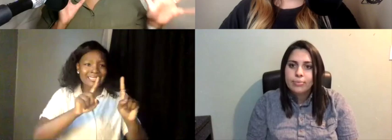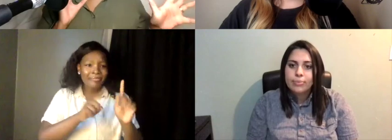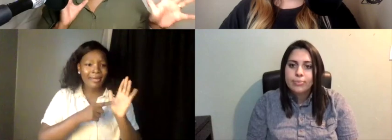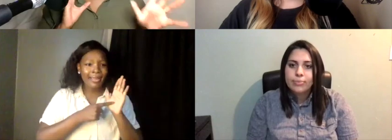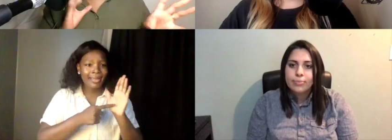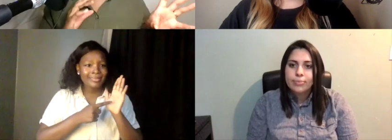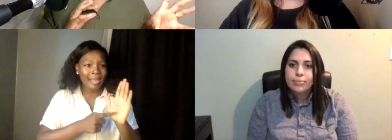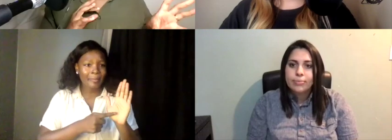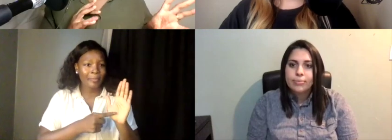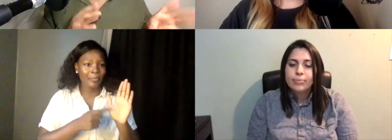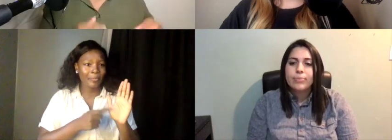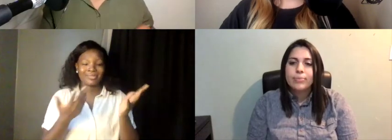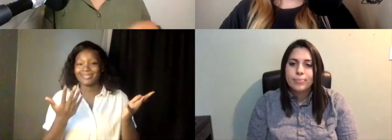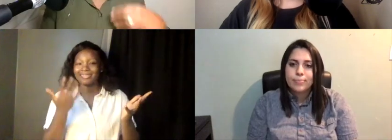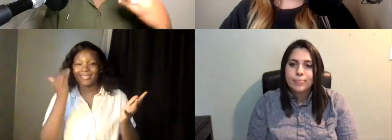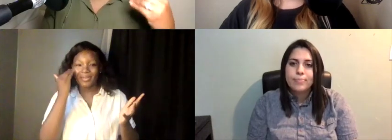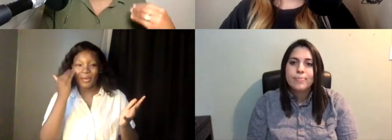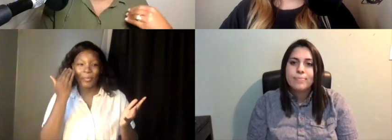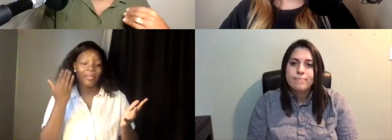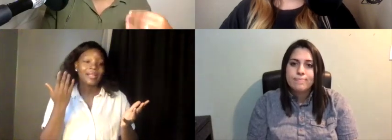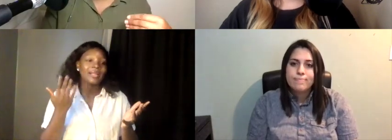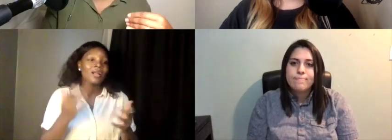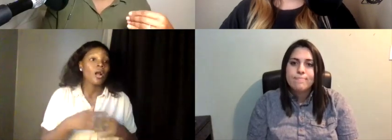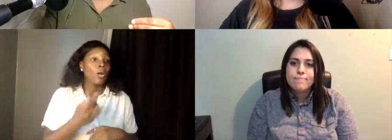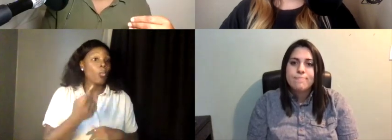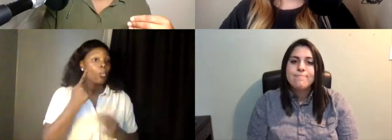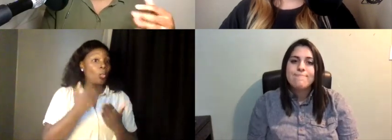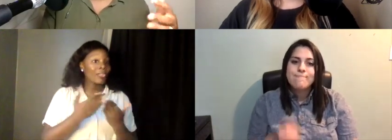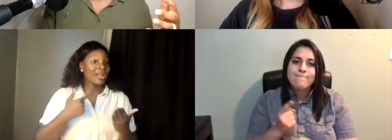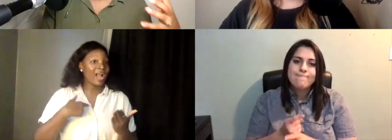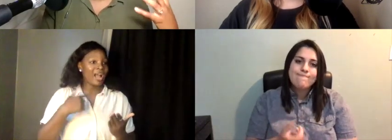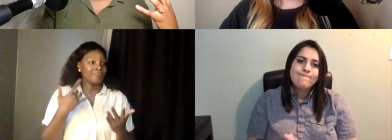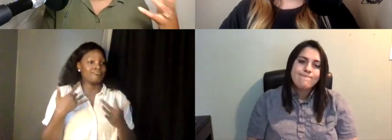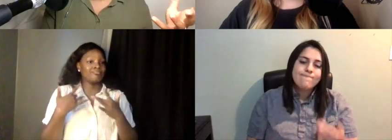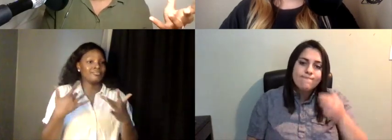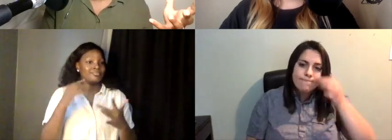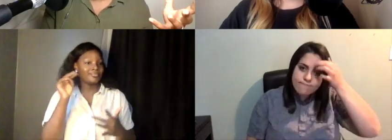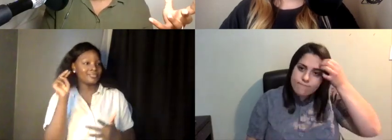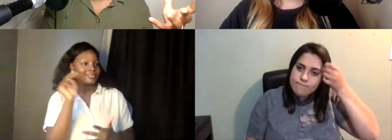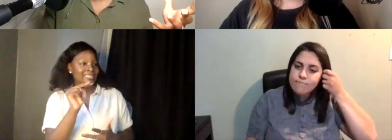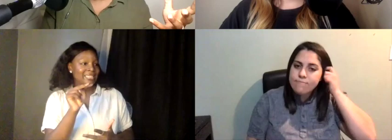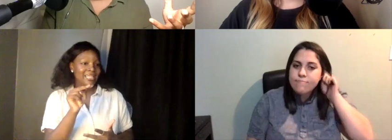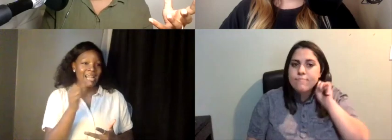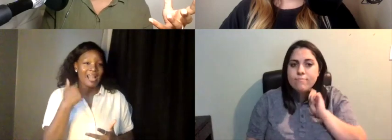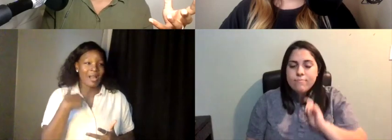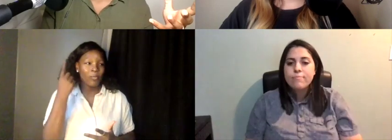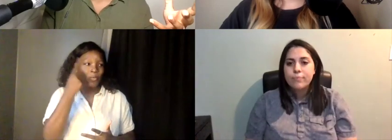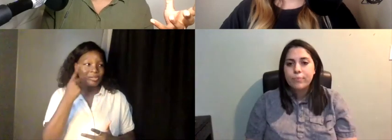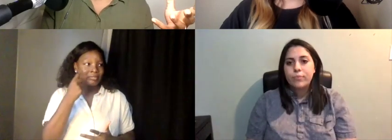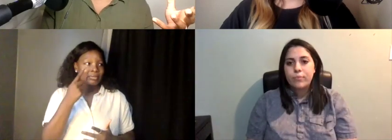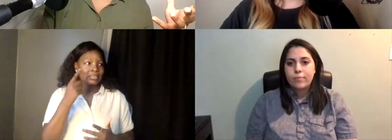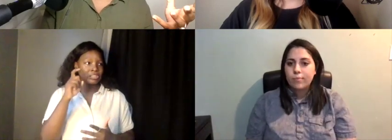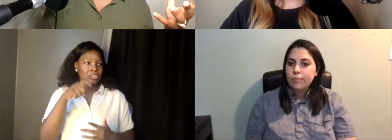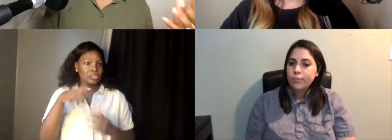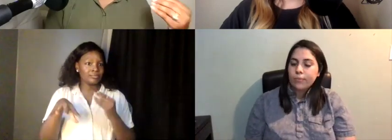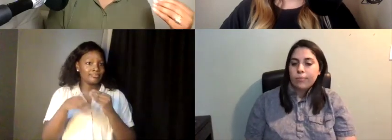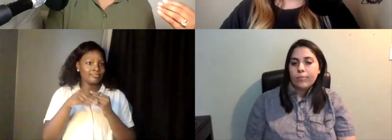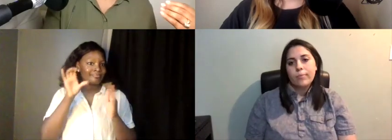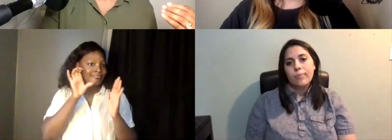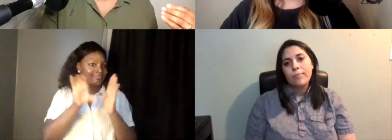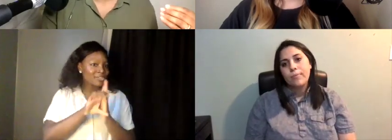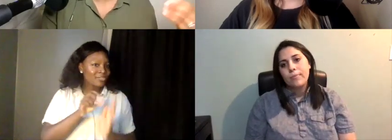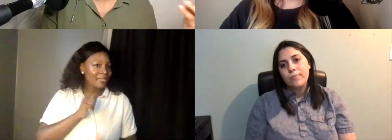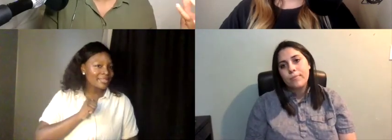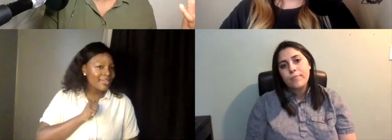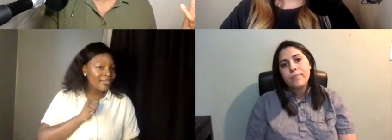is supposed to entail, right? Mm-hmm. And one of the things for me is always whether or not to put a picture on my resume. Ooh. And I